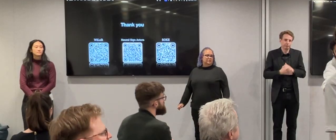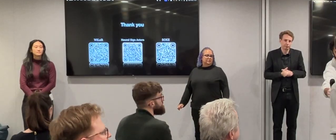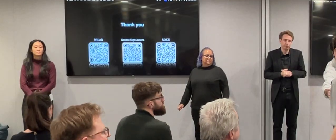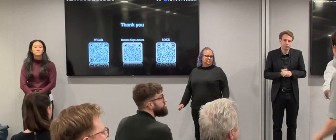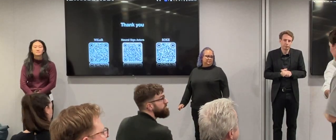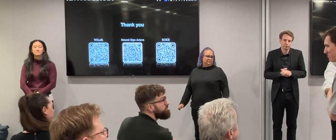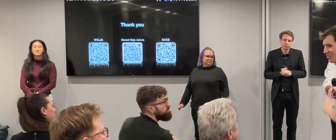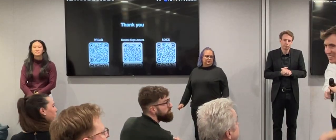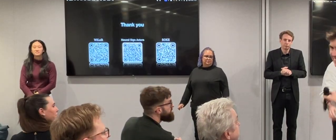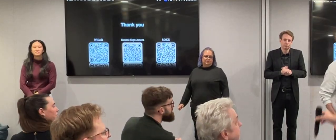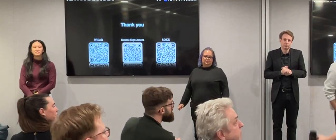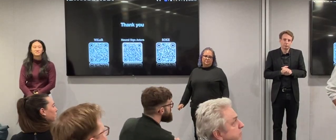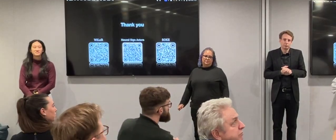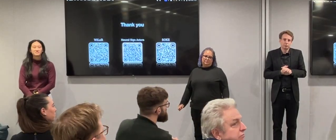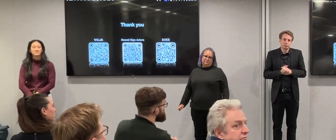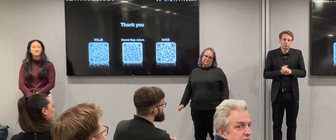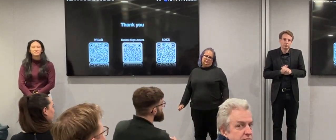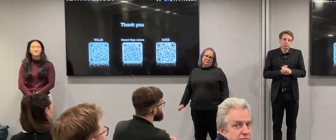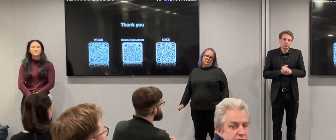Thanks. Maybe you could respond. Yeah.